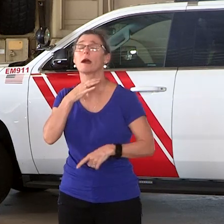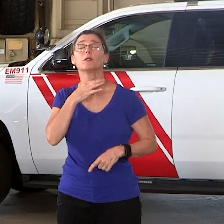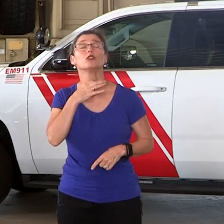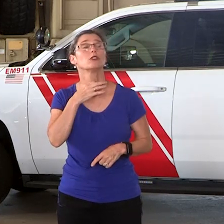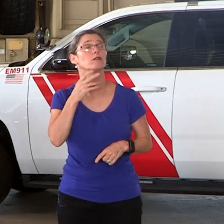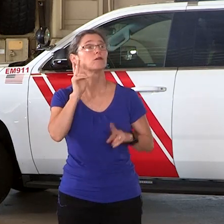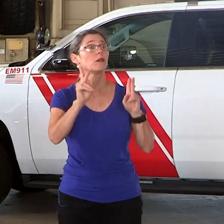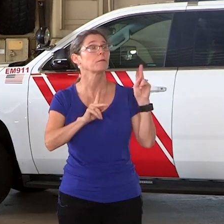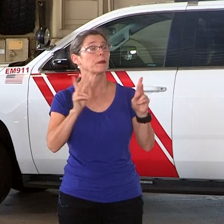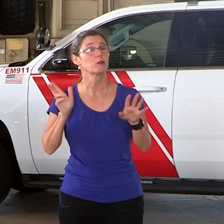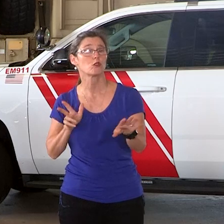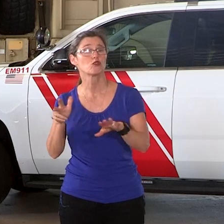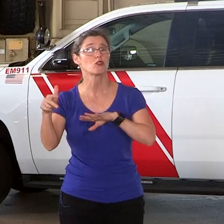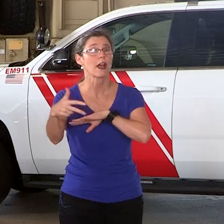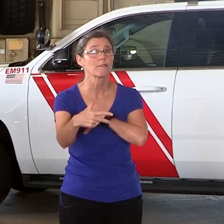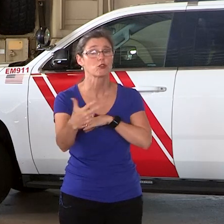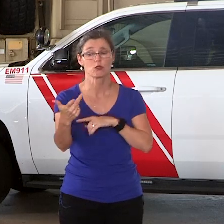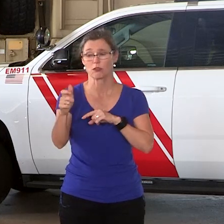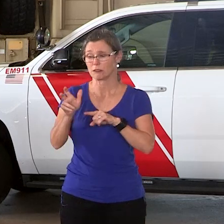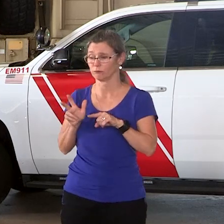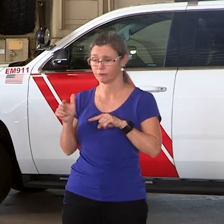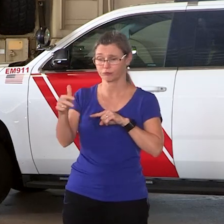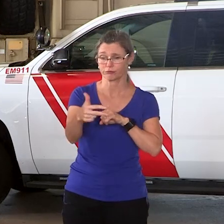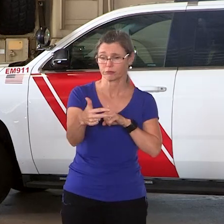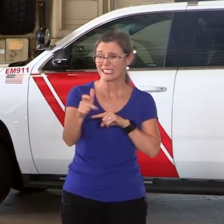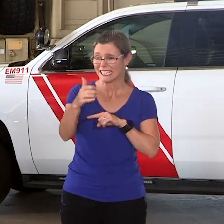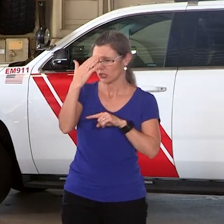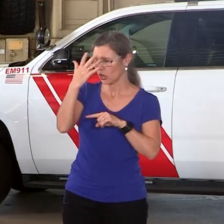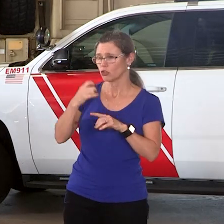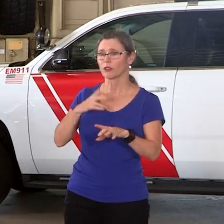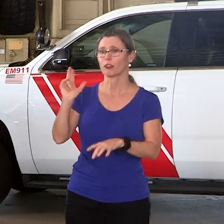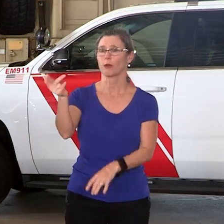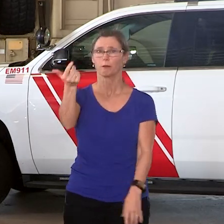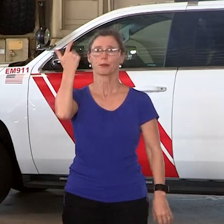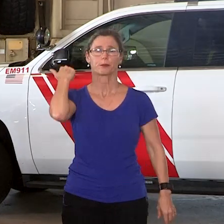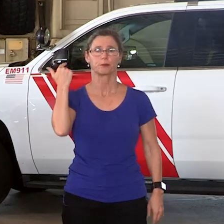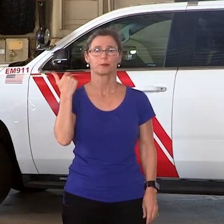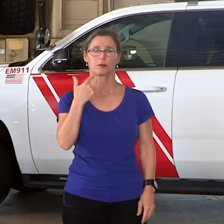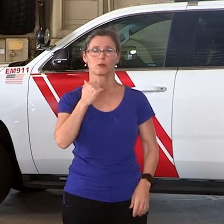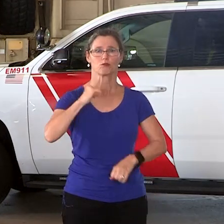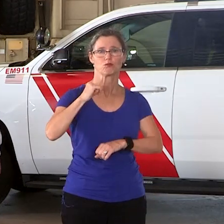people coming here need to know so that they're not turned away.